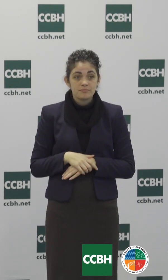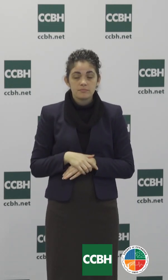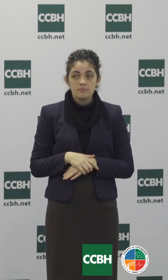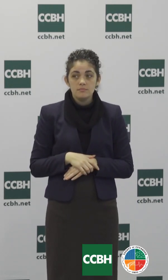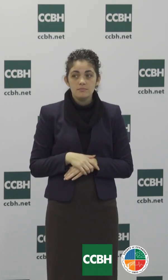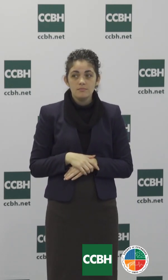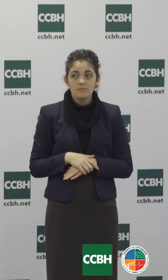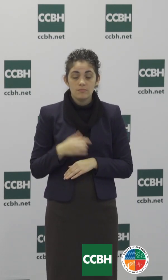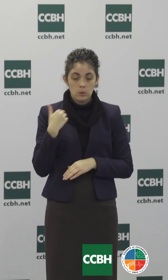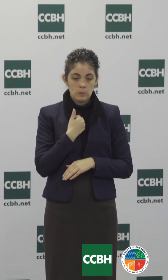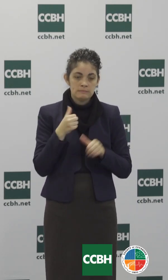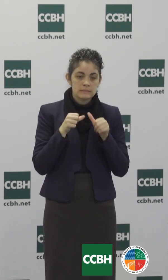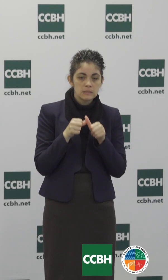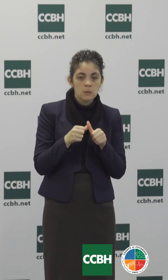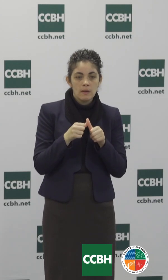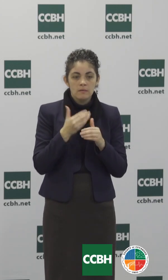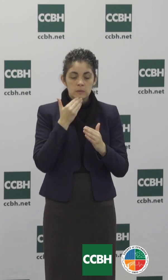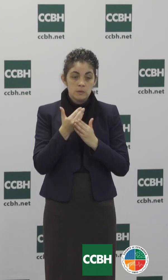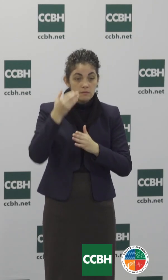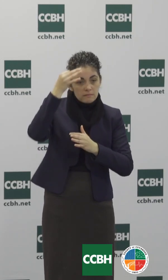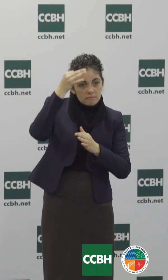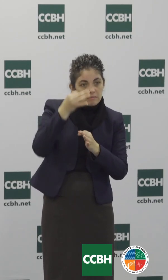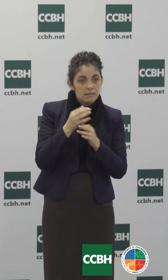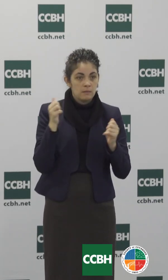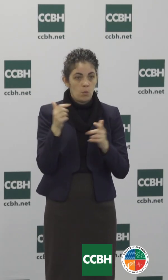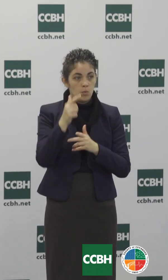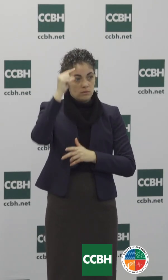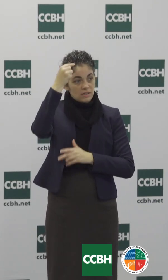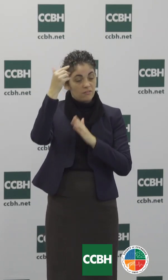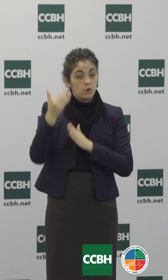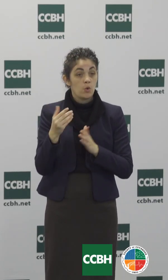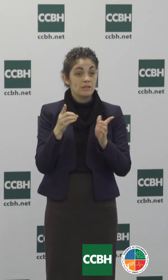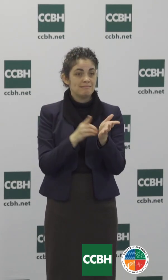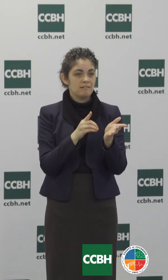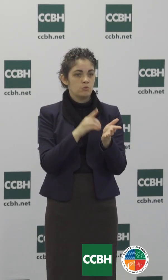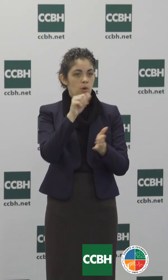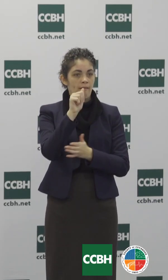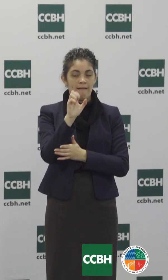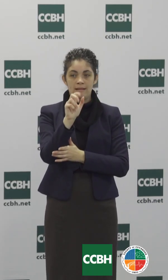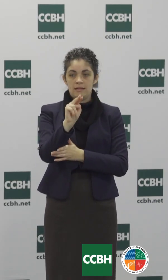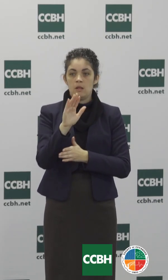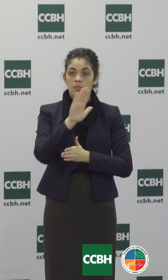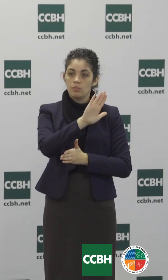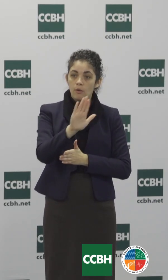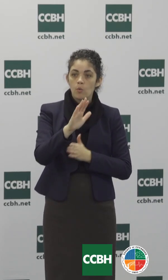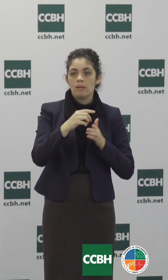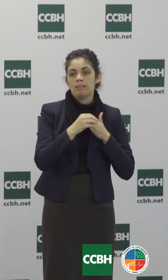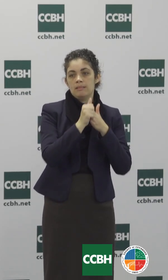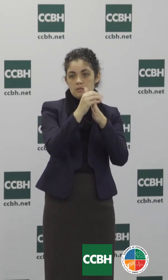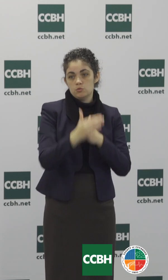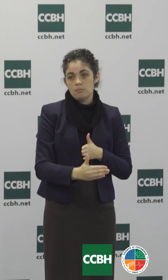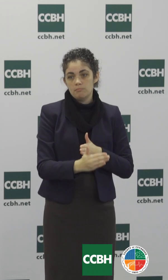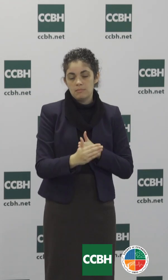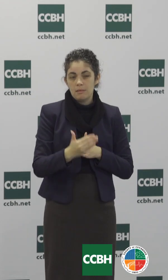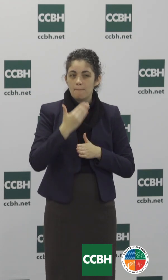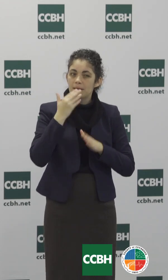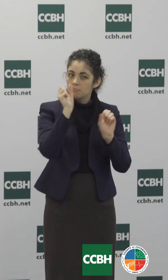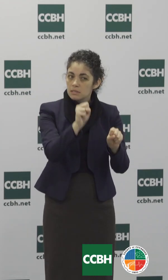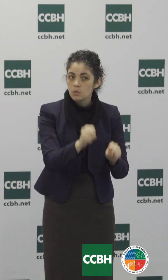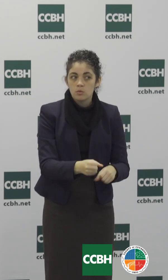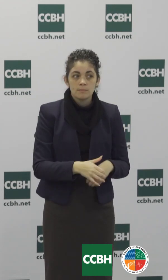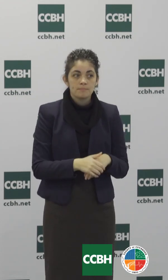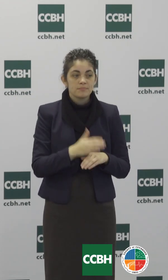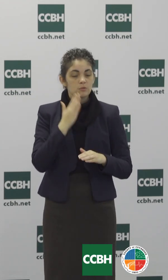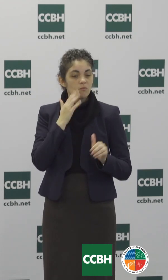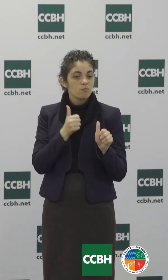have continued to have great faith in the governor, Dr. Acton, and their leadership, and we're going to do the best we can